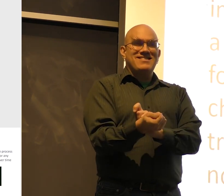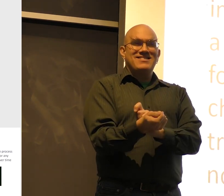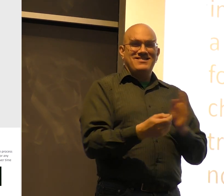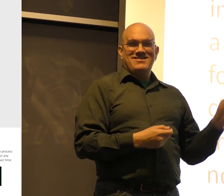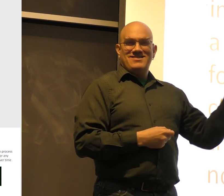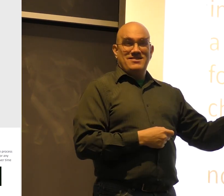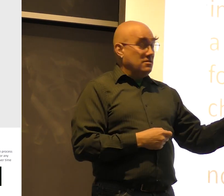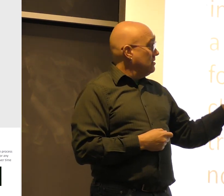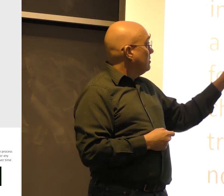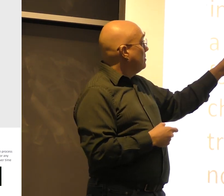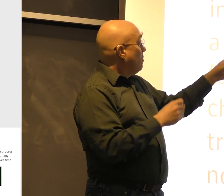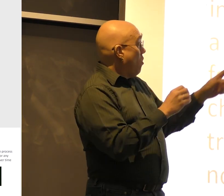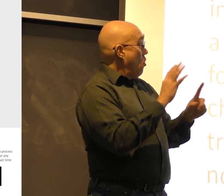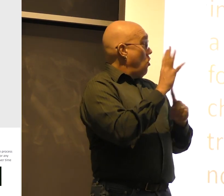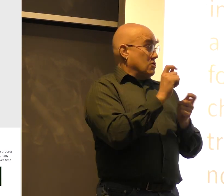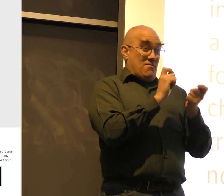cultural evolution happen as well.